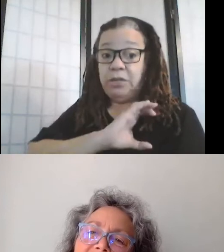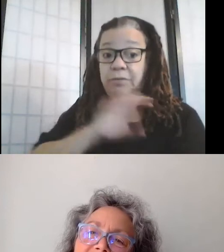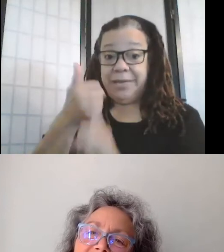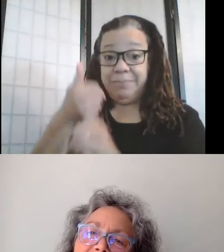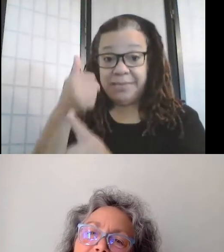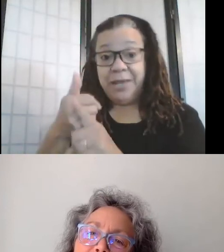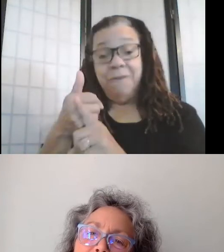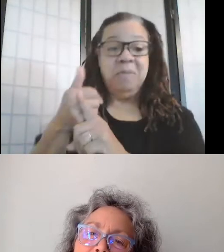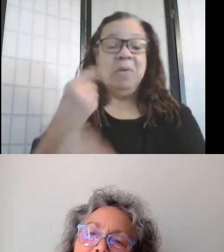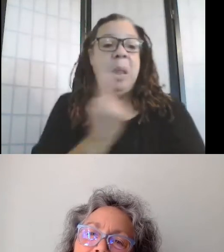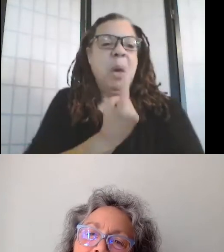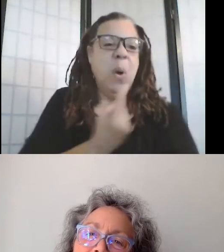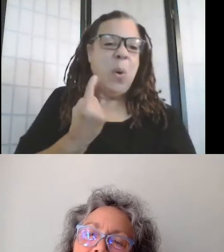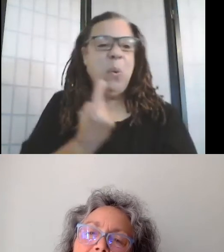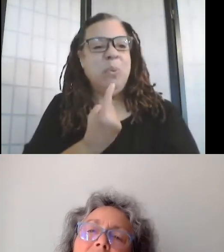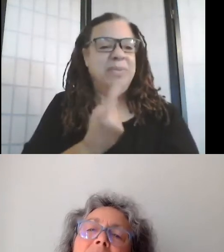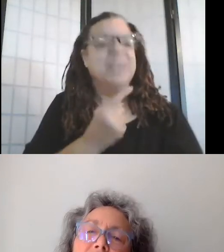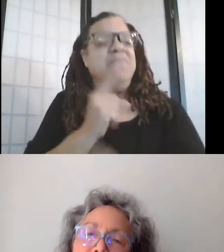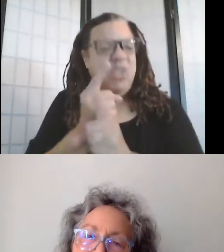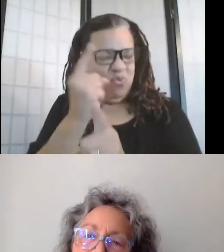lone operator, the classic private eye,